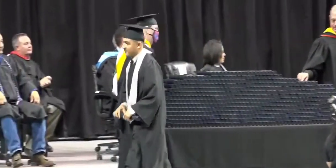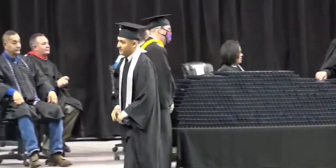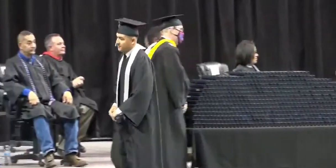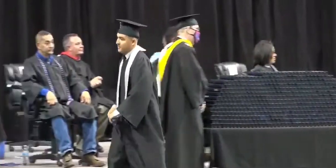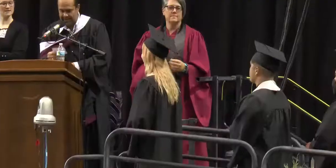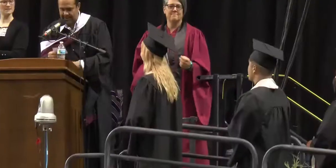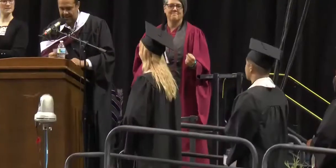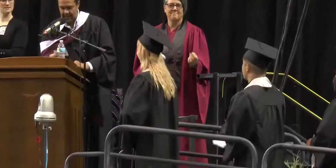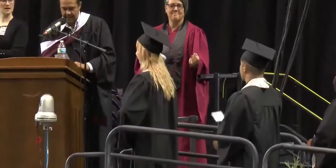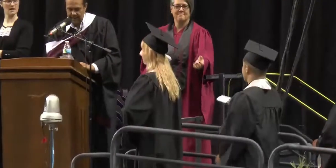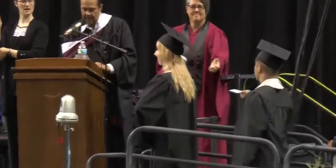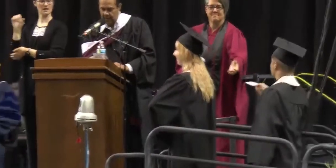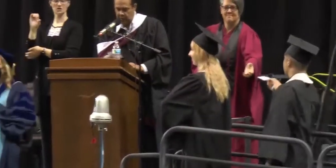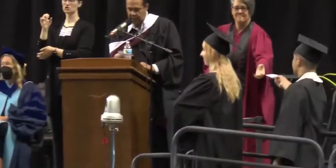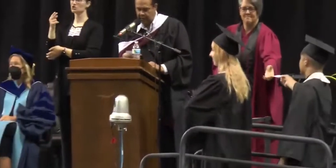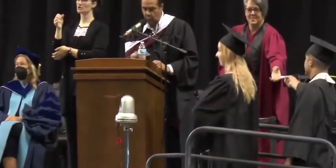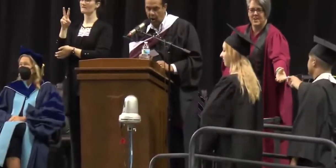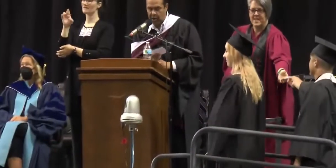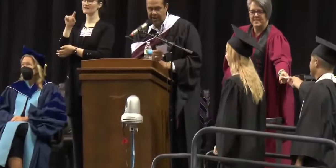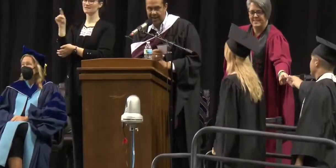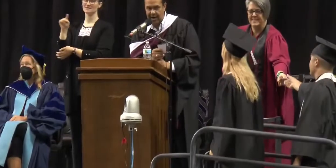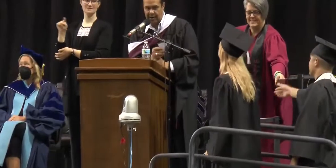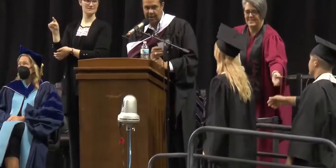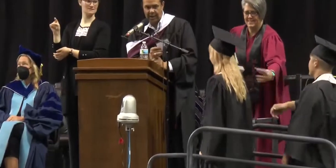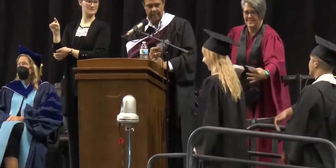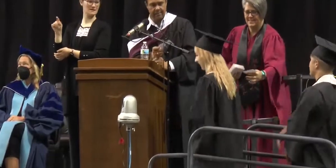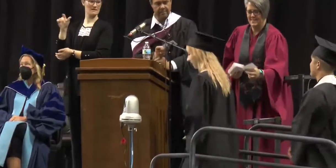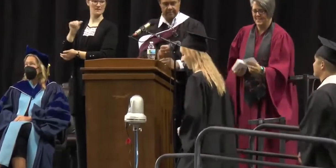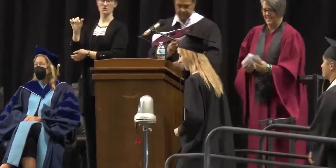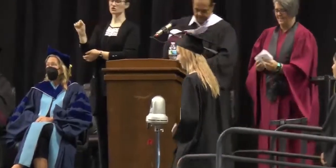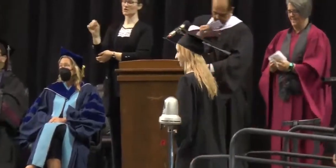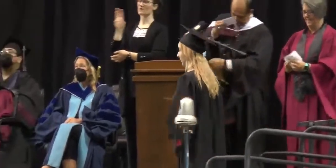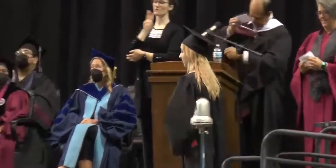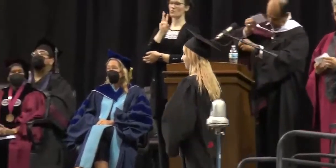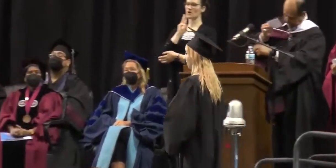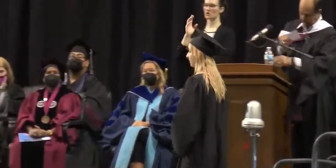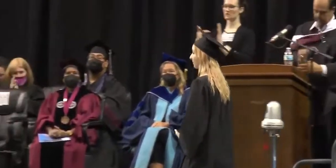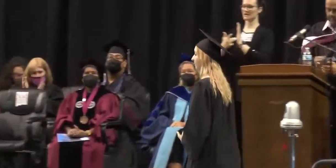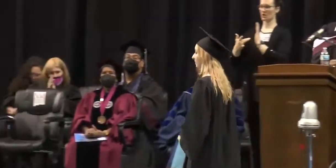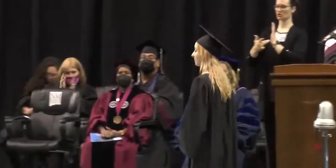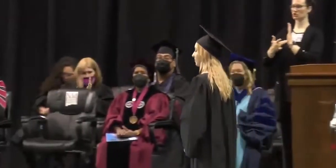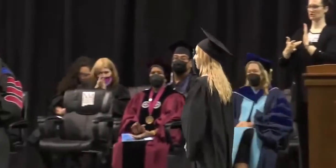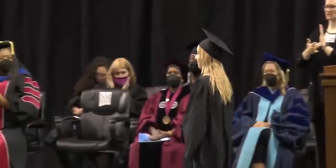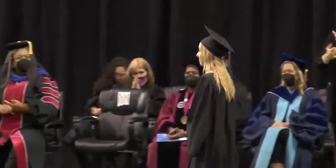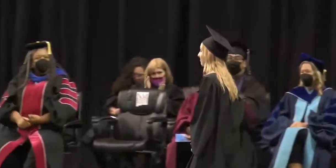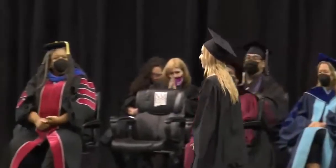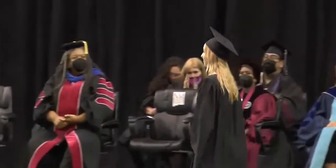Alyssa Chavez, Associate of Water Technology.